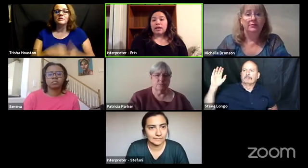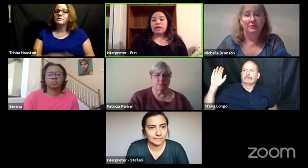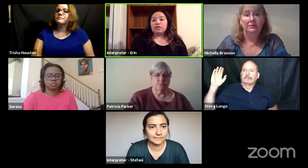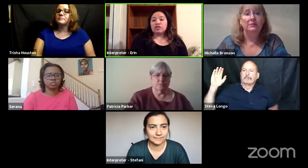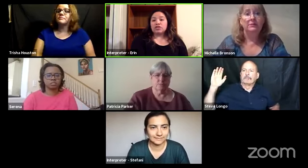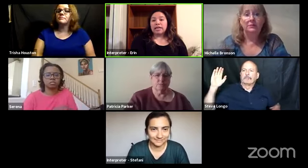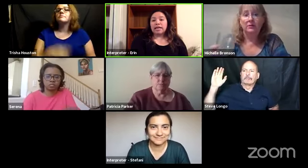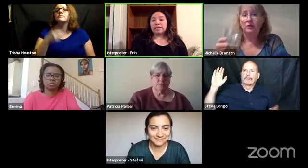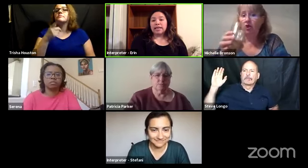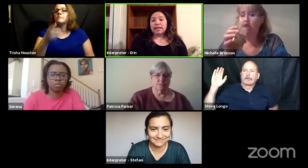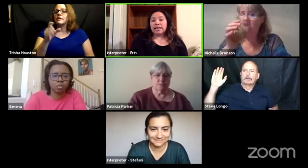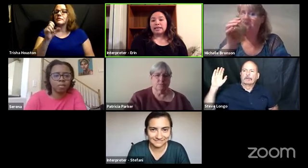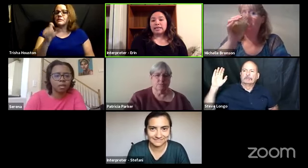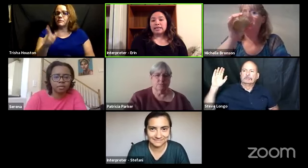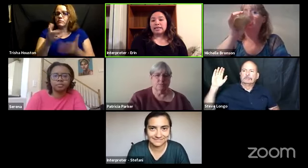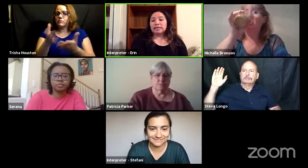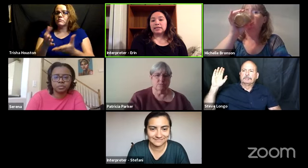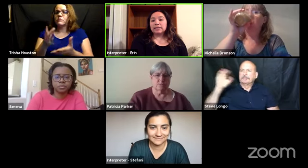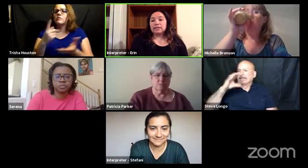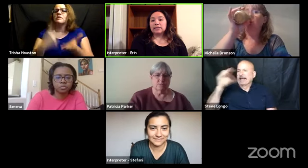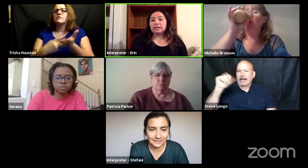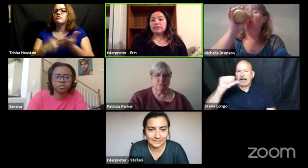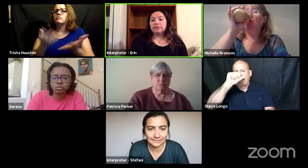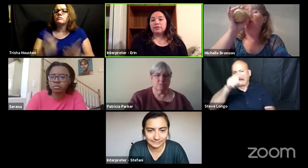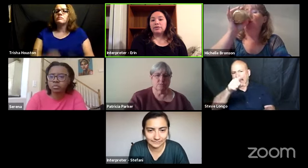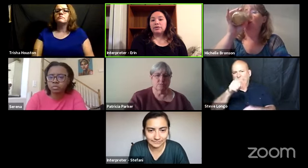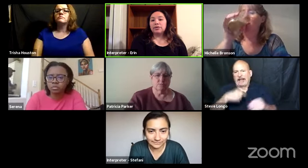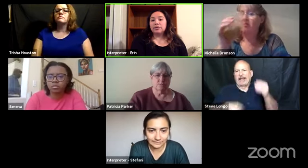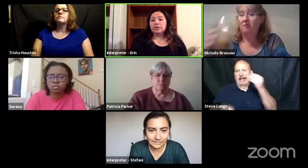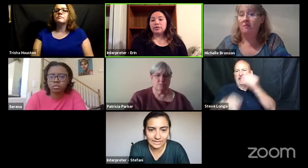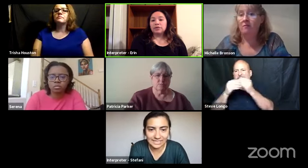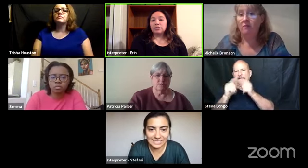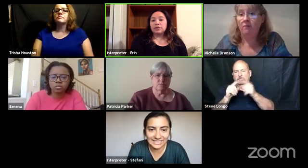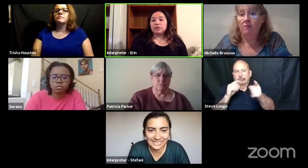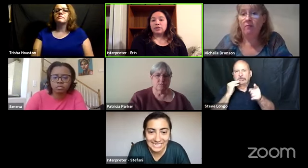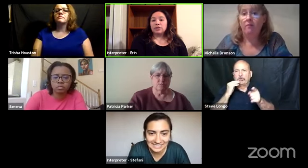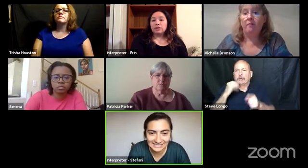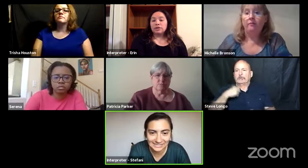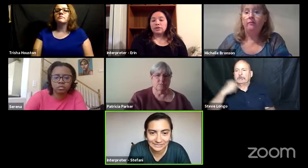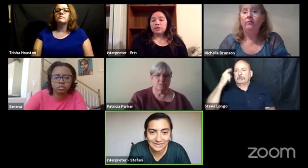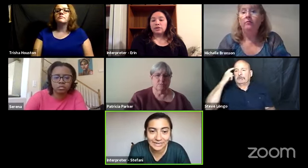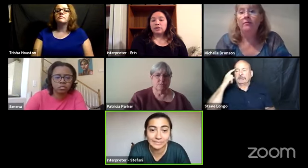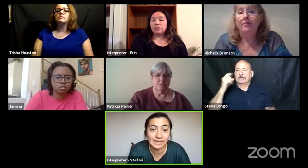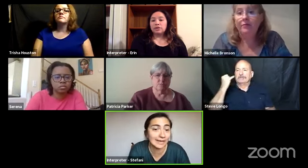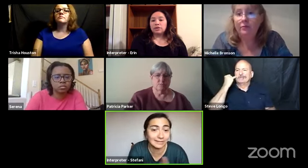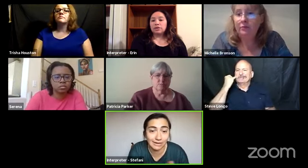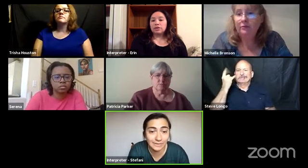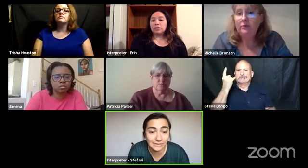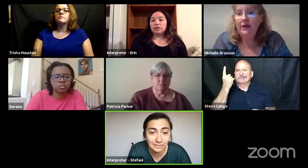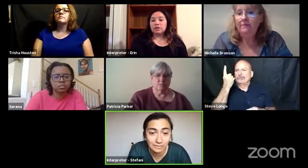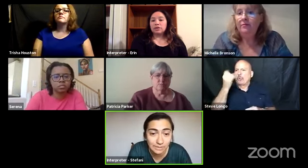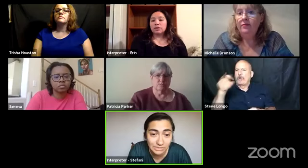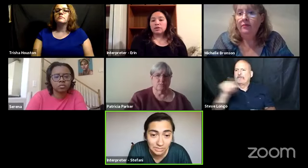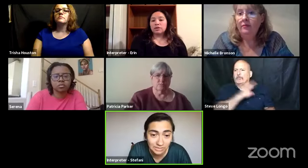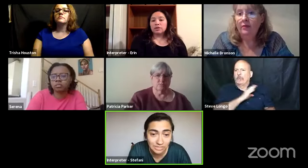And just saying, yes, I like that idea. Steve? Yes, also adding a comment to what Michelle had just